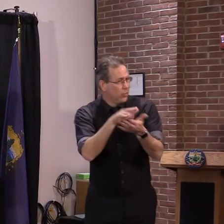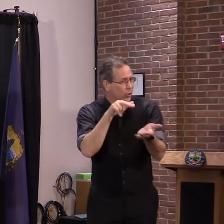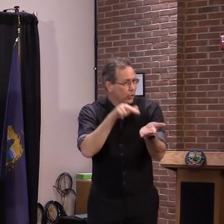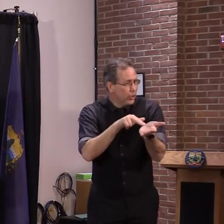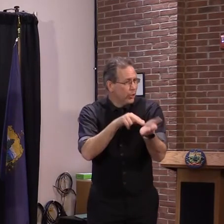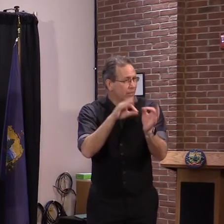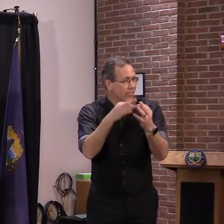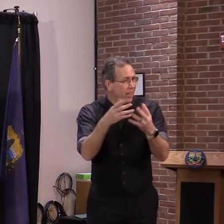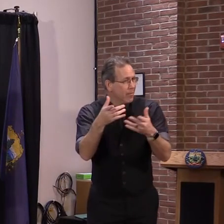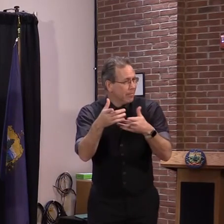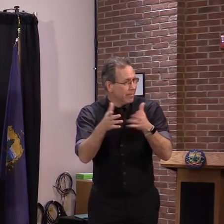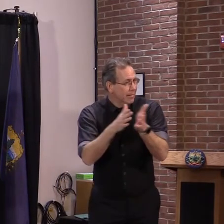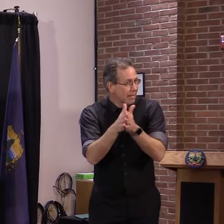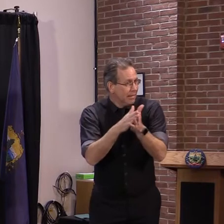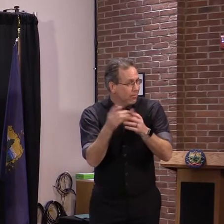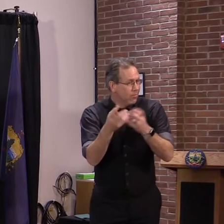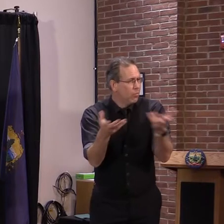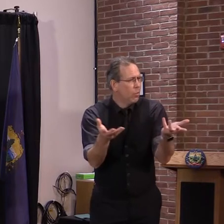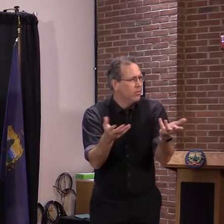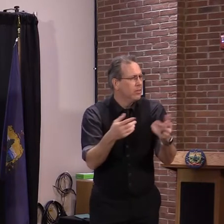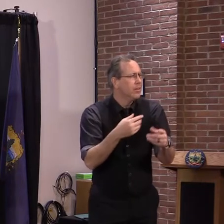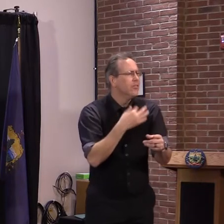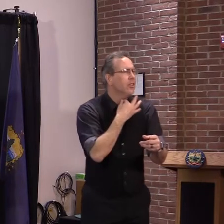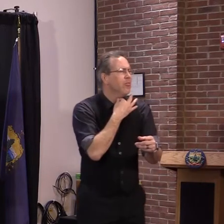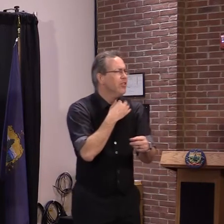conflict between the schools and the home?